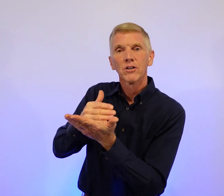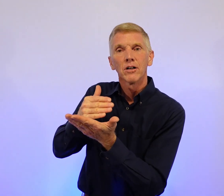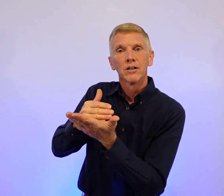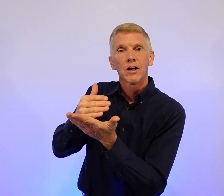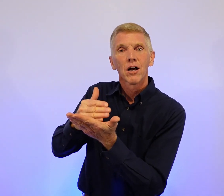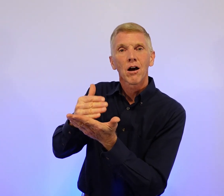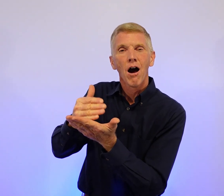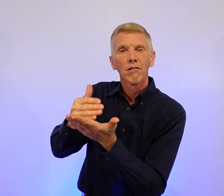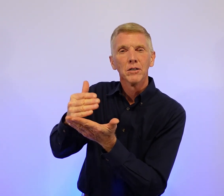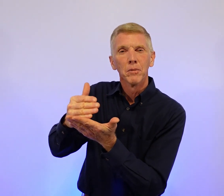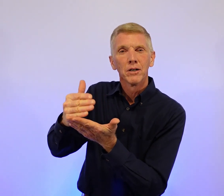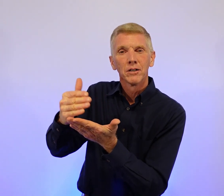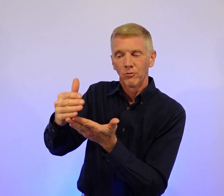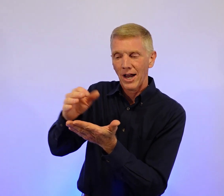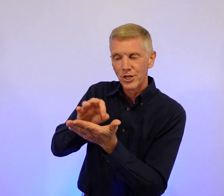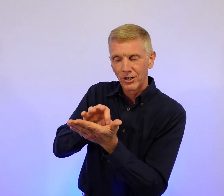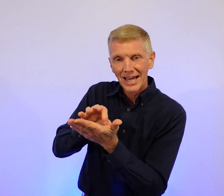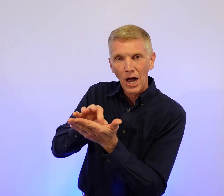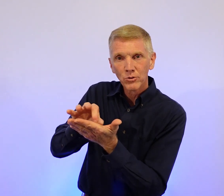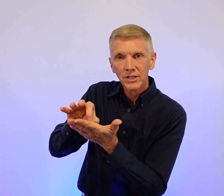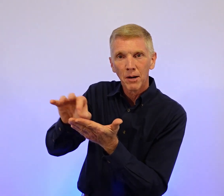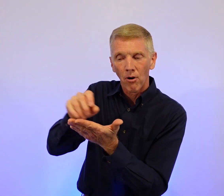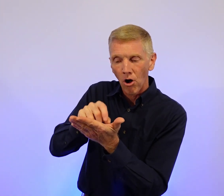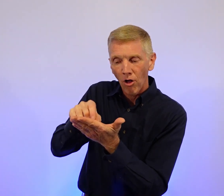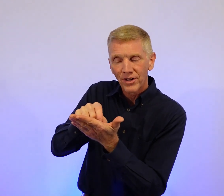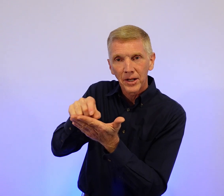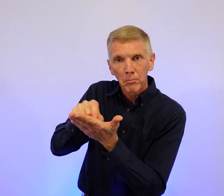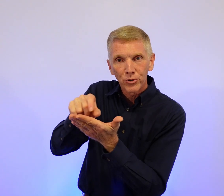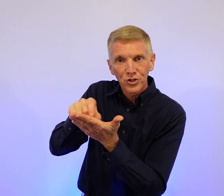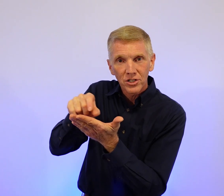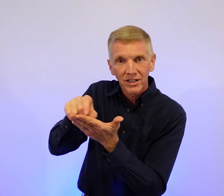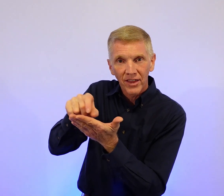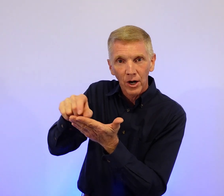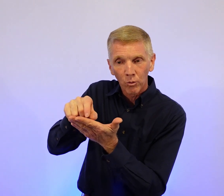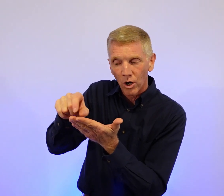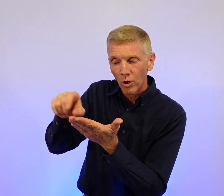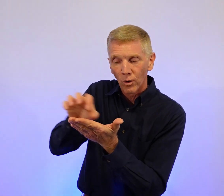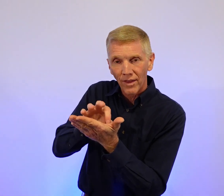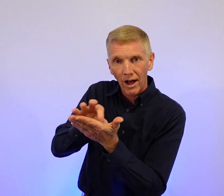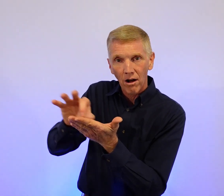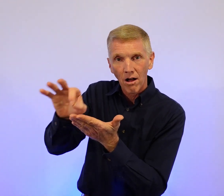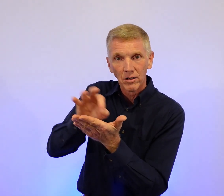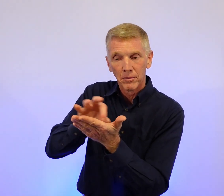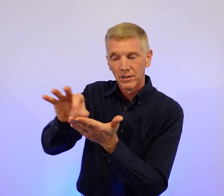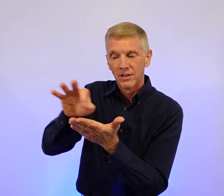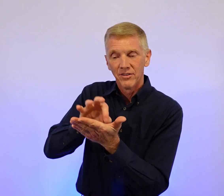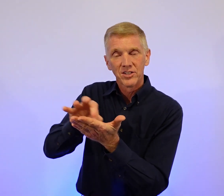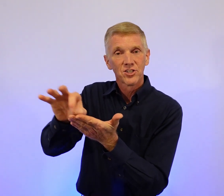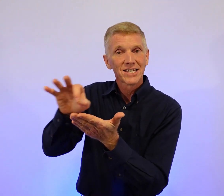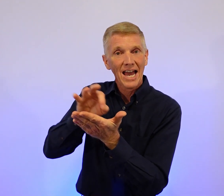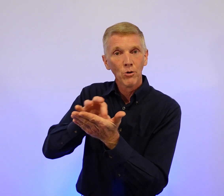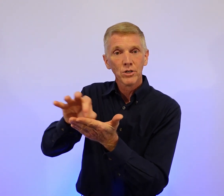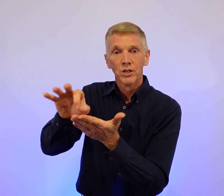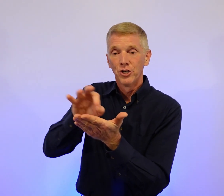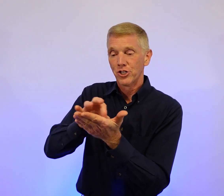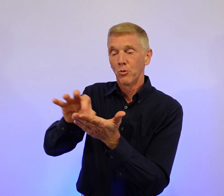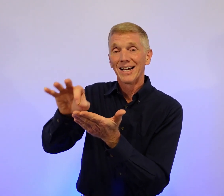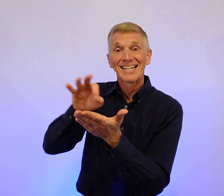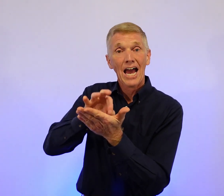a column, right? You're counting up all the numbers in that row, in that column. This is to count. So an